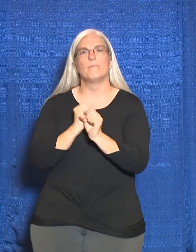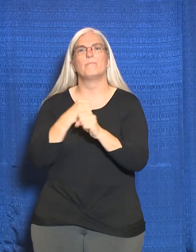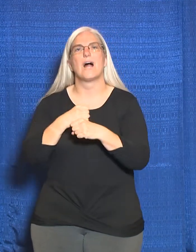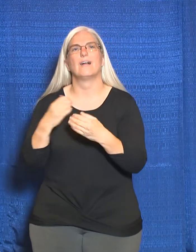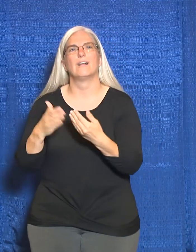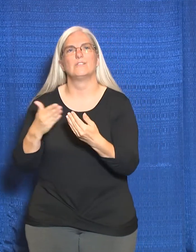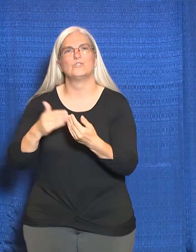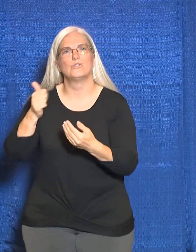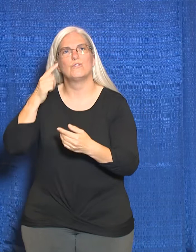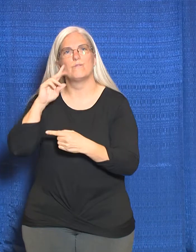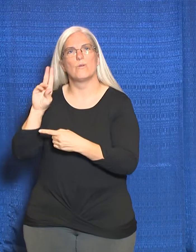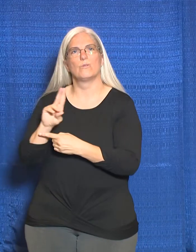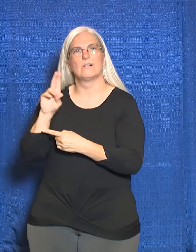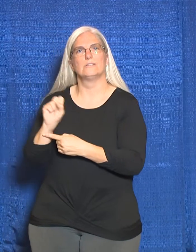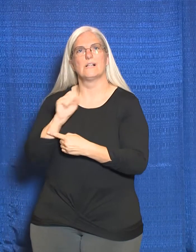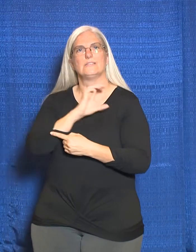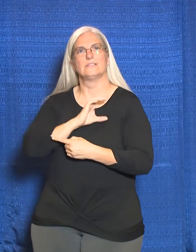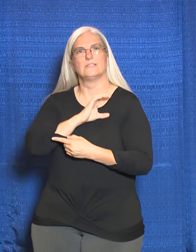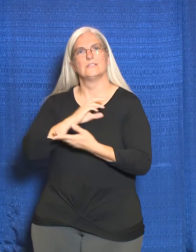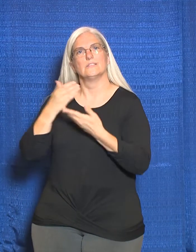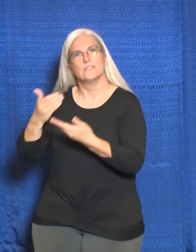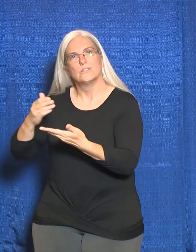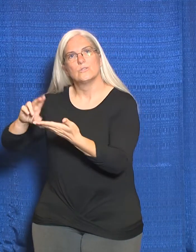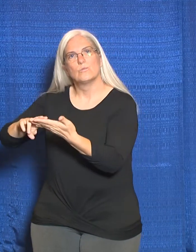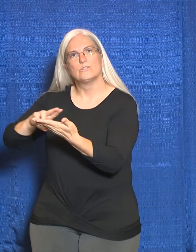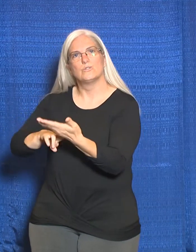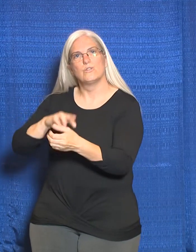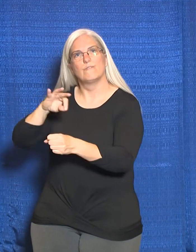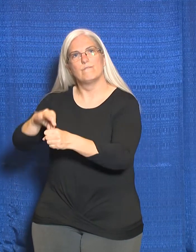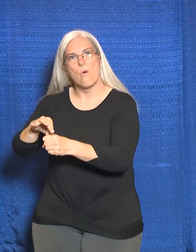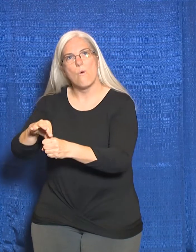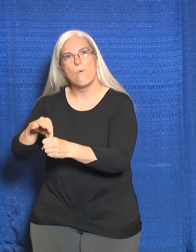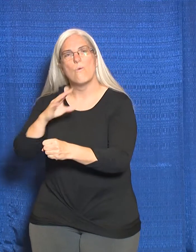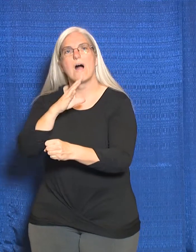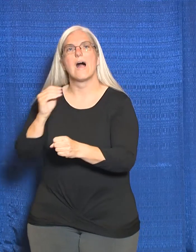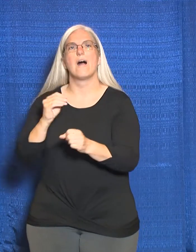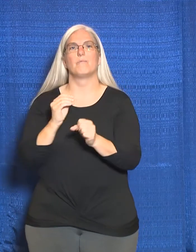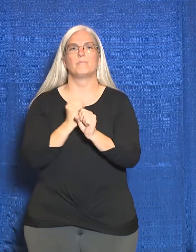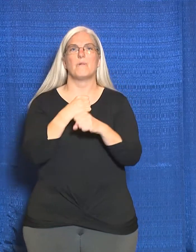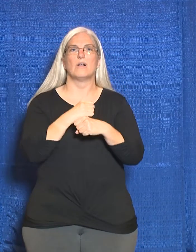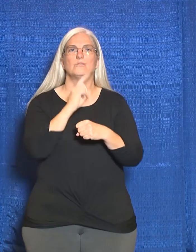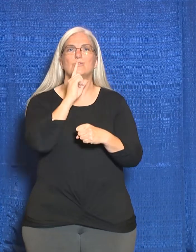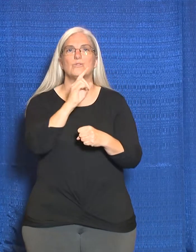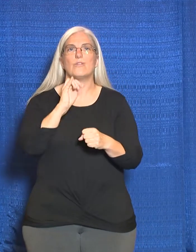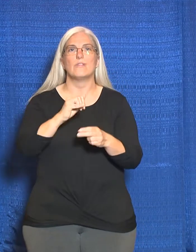vote and by safeguarding against the purging of voter rolls.